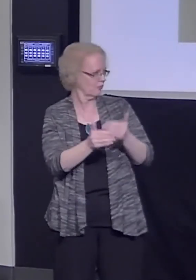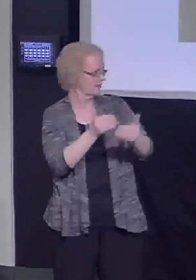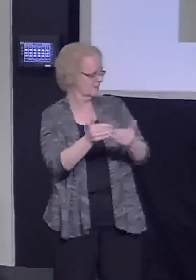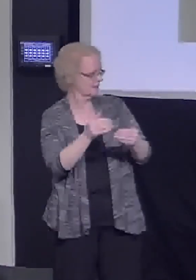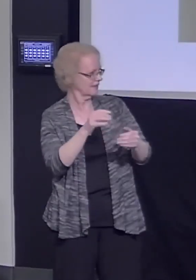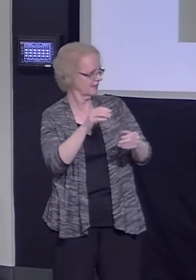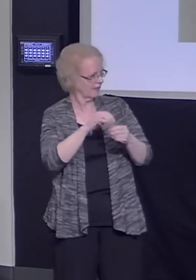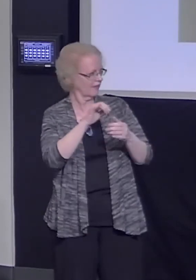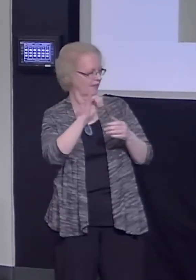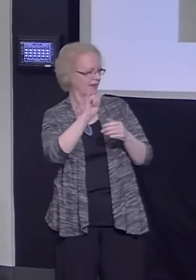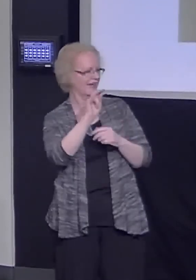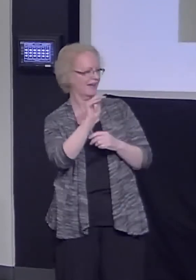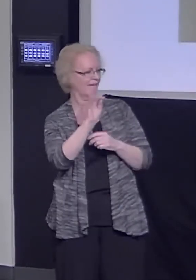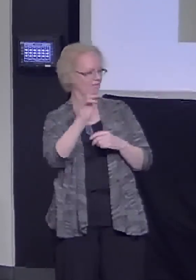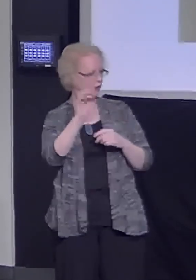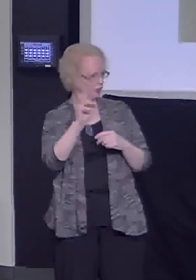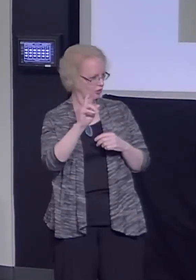inferior frontal cortex.